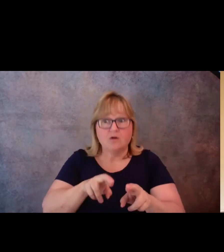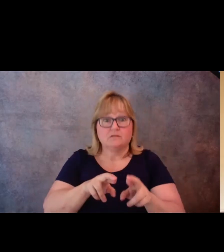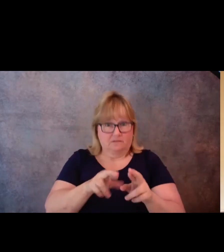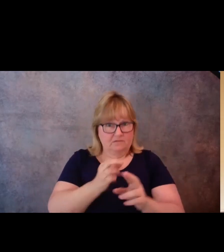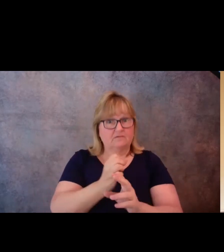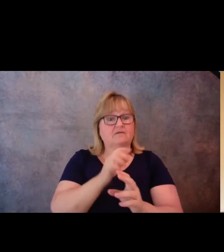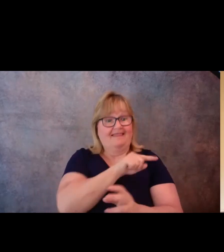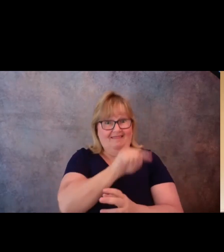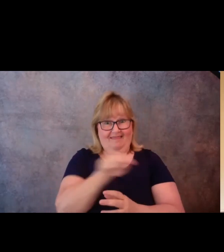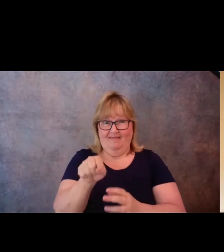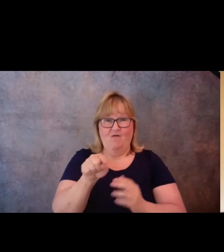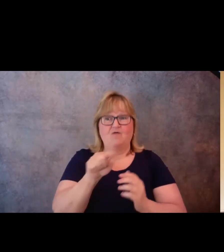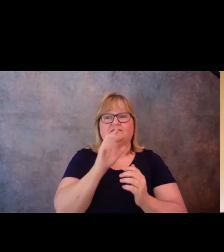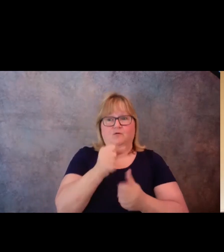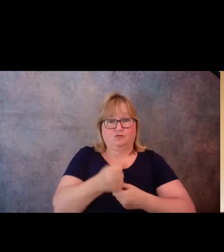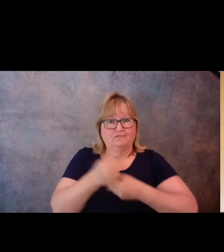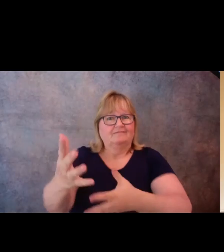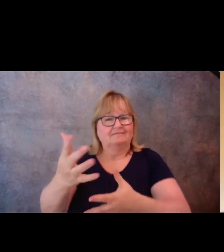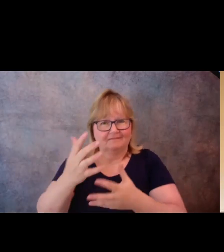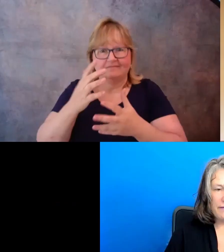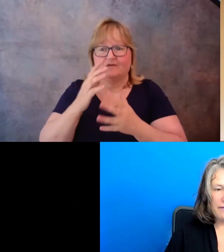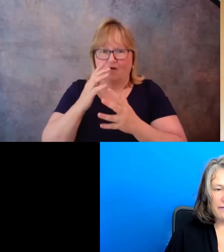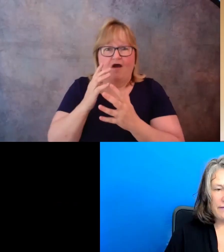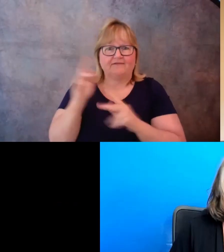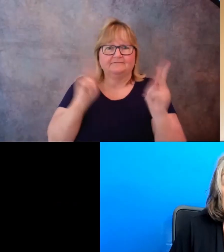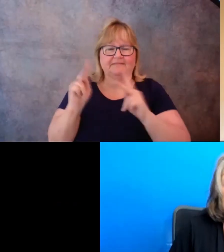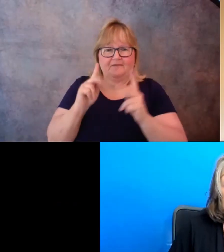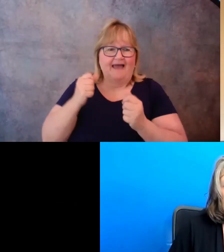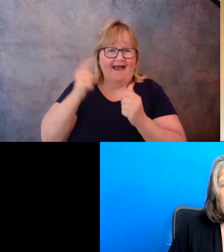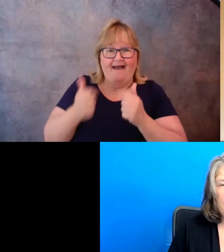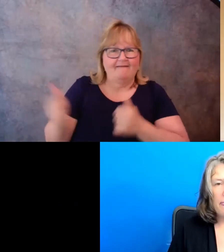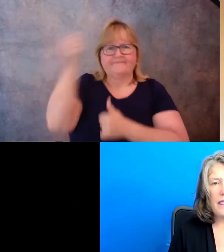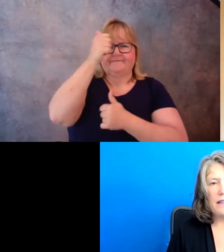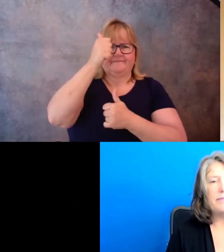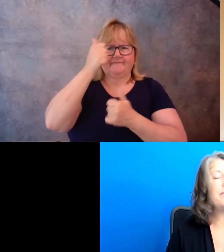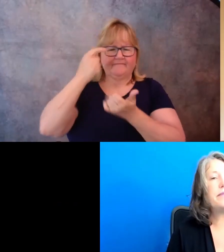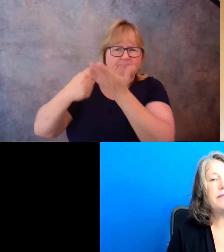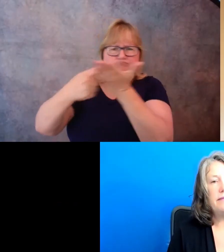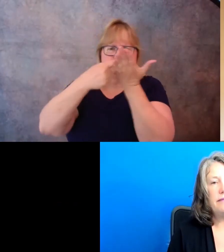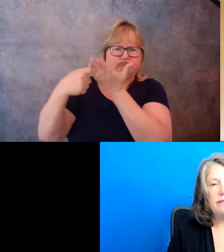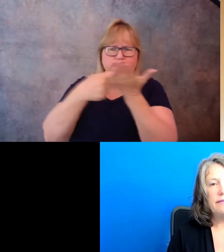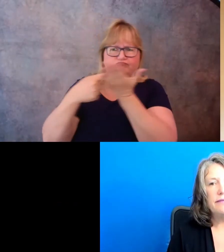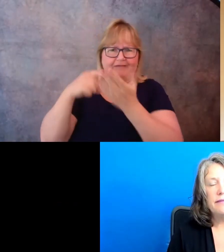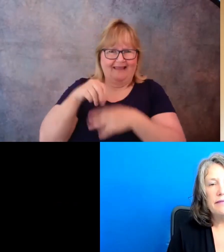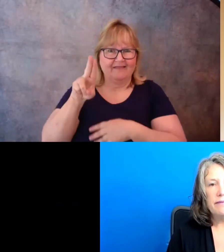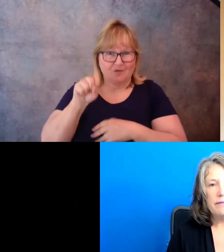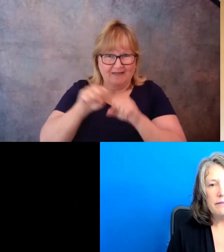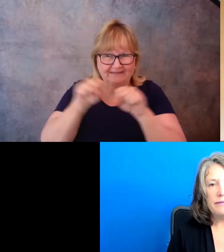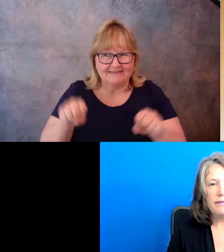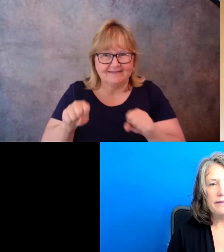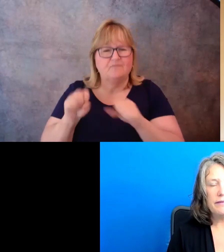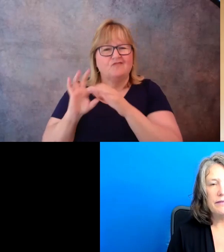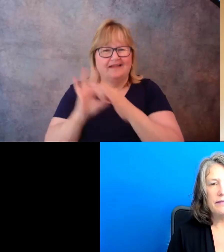trigger high-level conversations at the very highest level in the UN system on